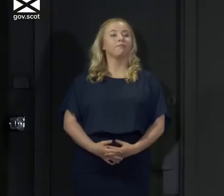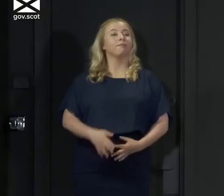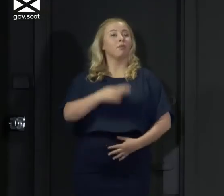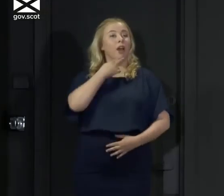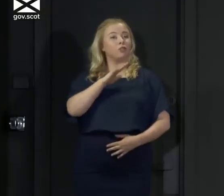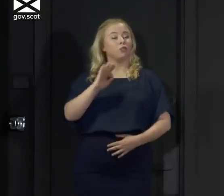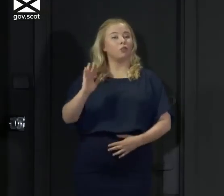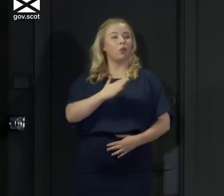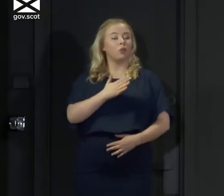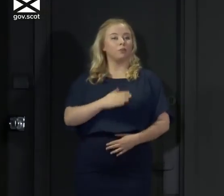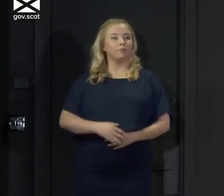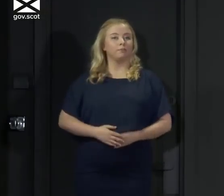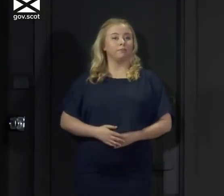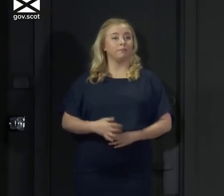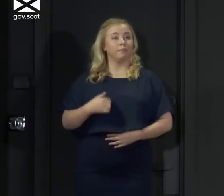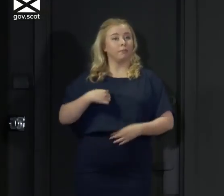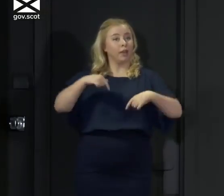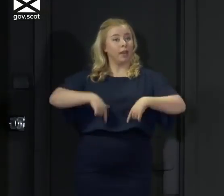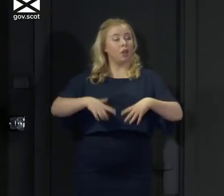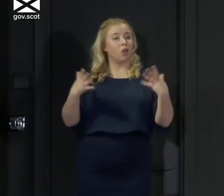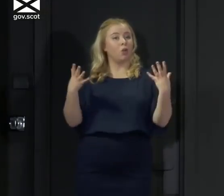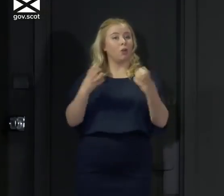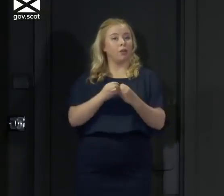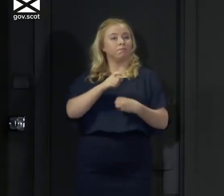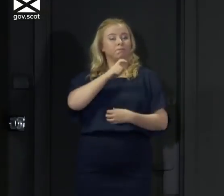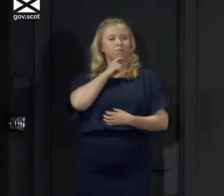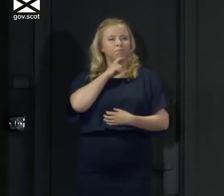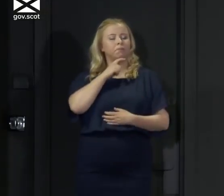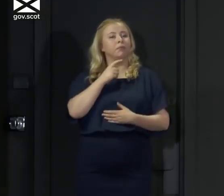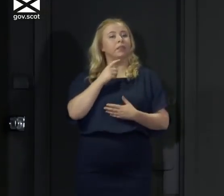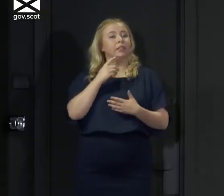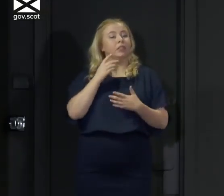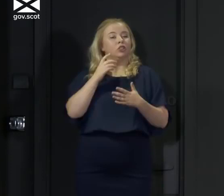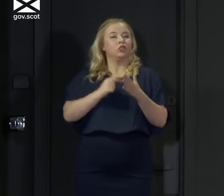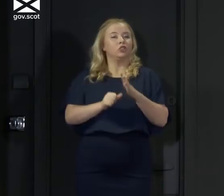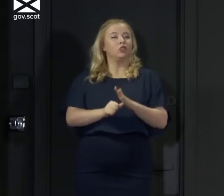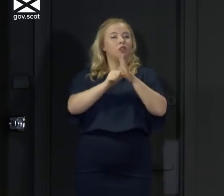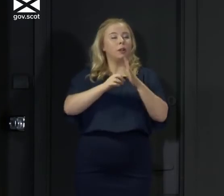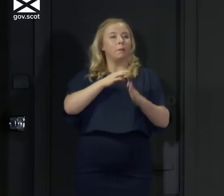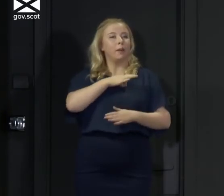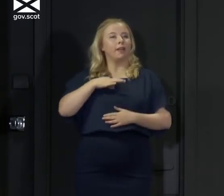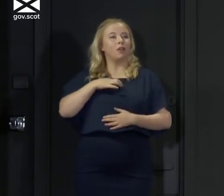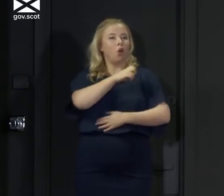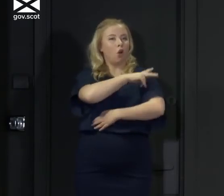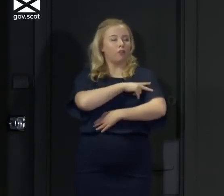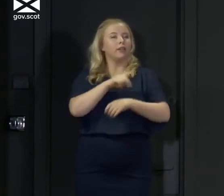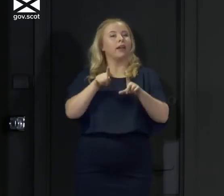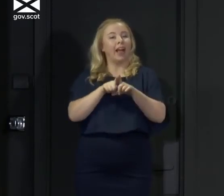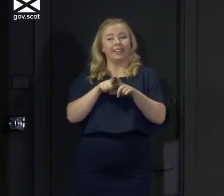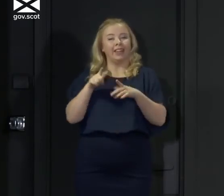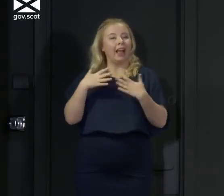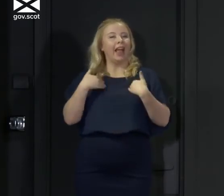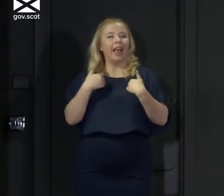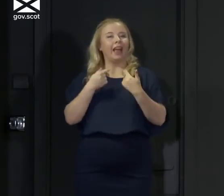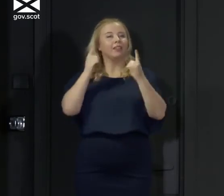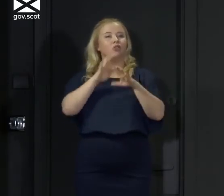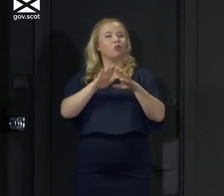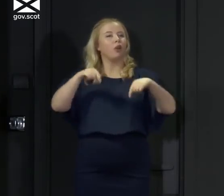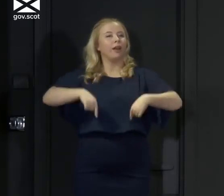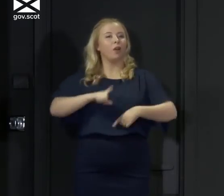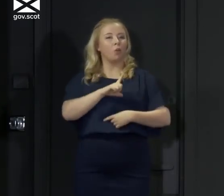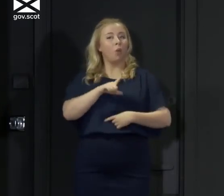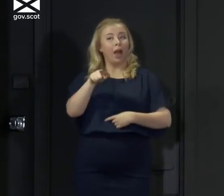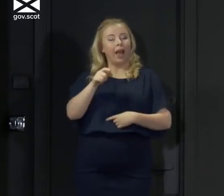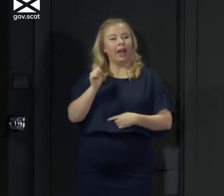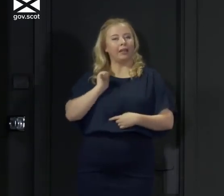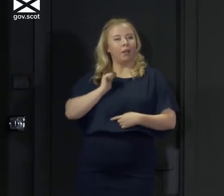Good afternoon, everyone. I'm joined here today by the Interim Chief Medical Officer, and the Health Secretary is not with us today because she is about